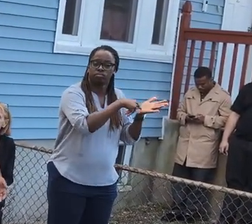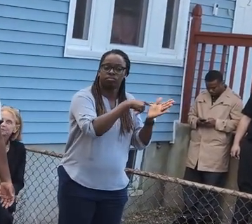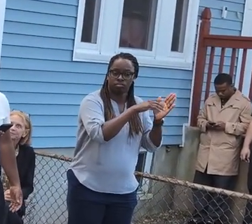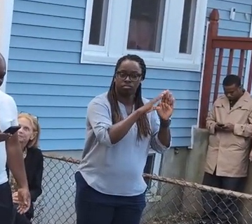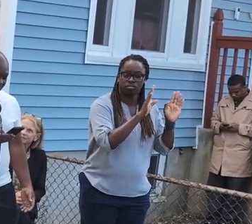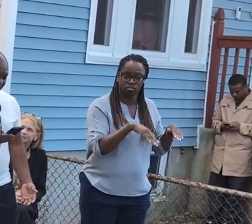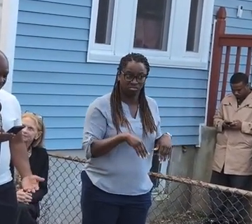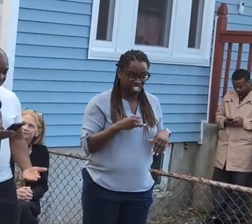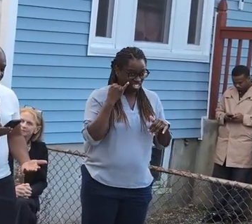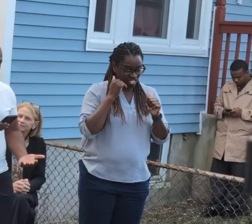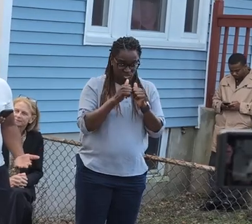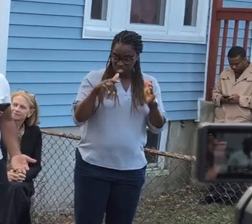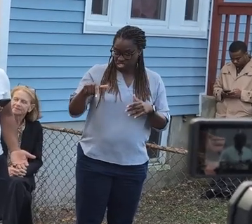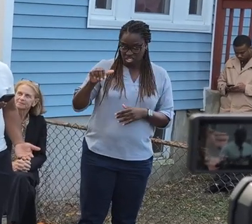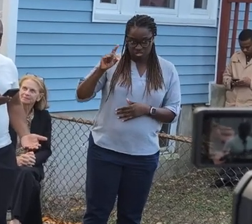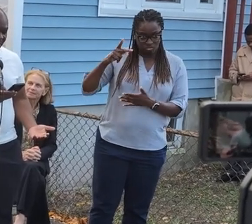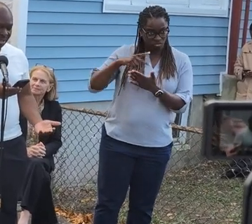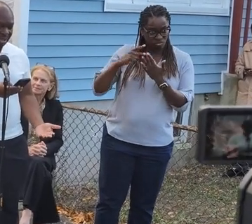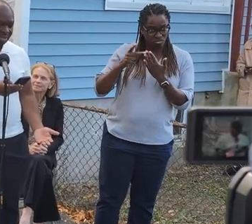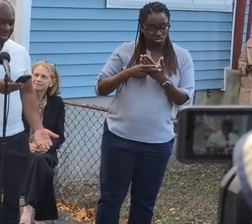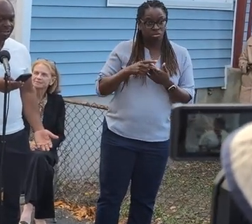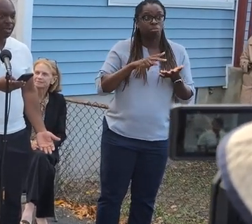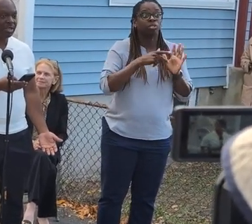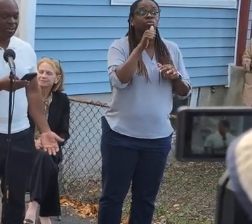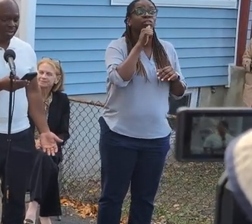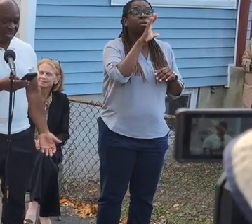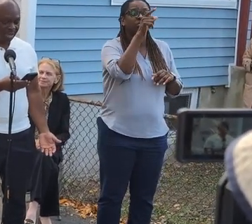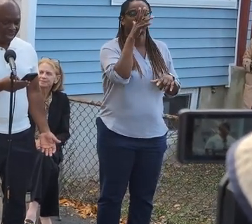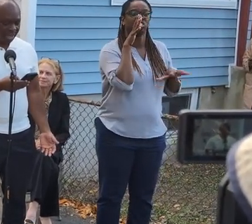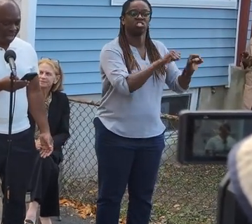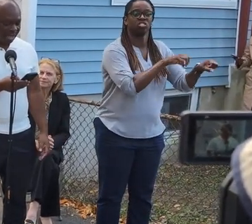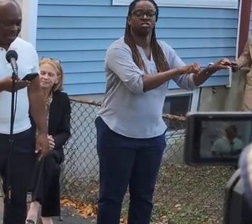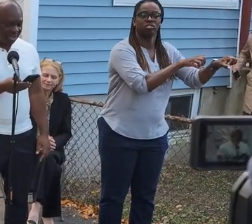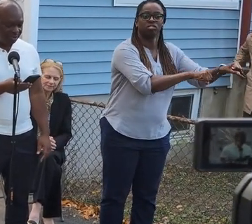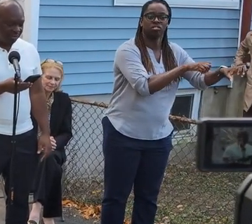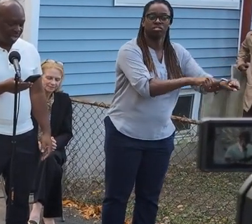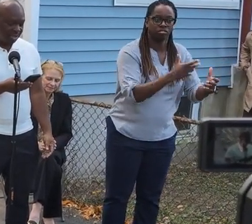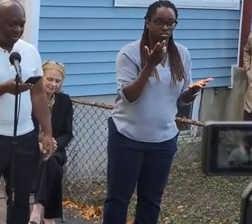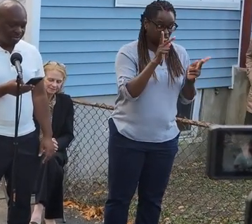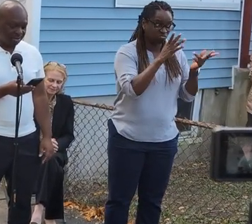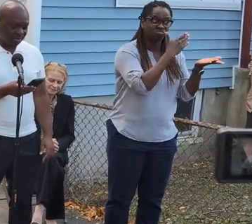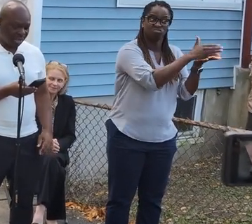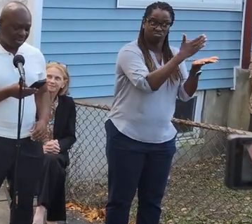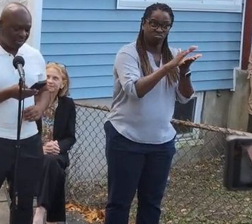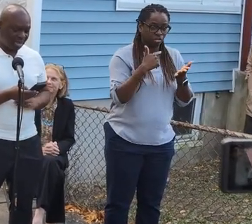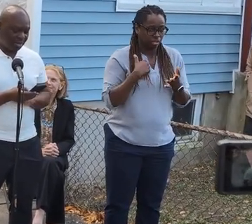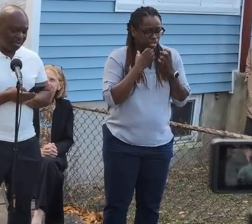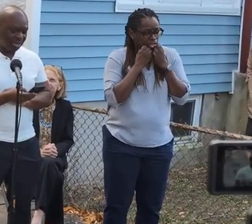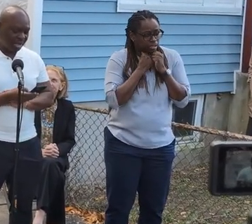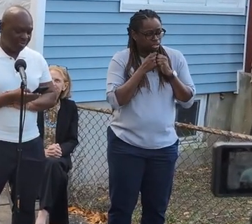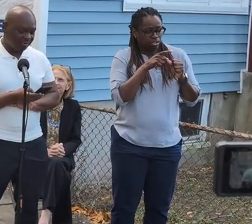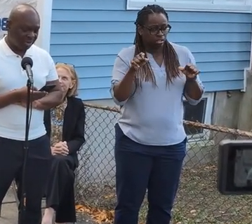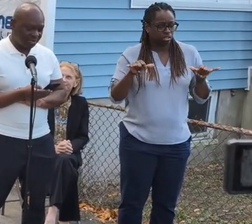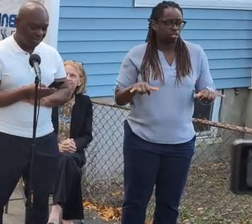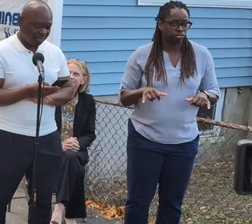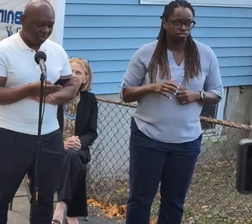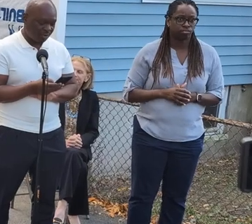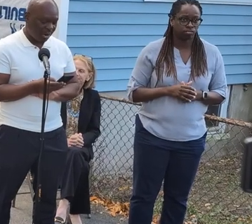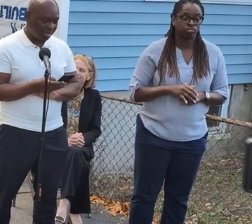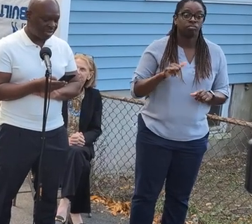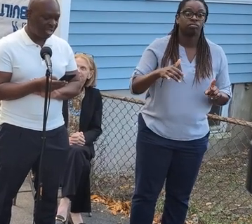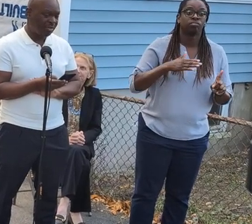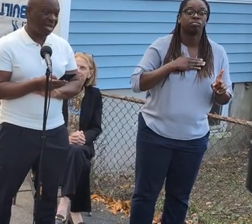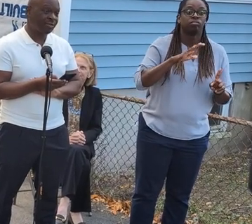of private investors, potentially leading to displacement and gentrification. Under my company, Lobby Investment,